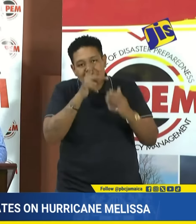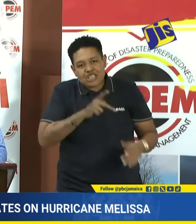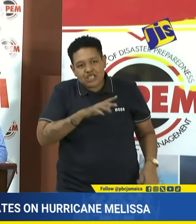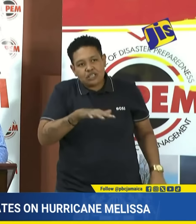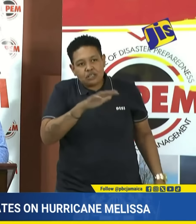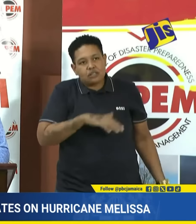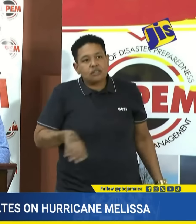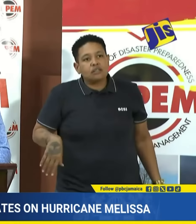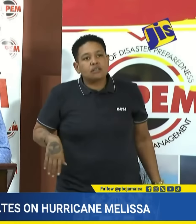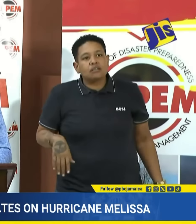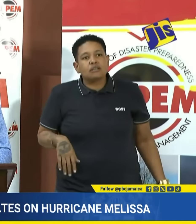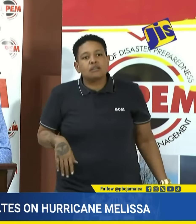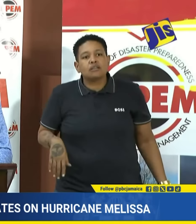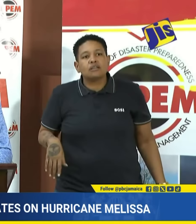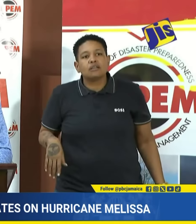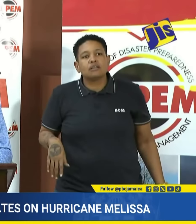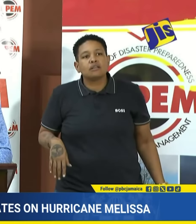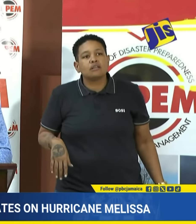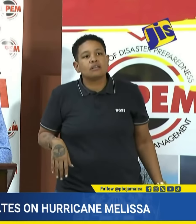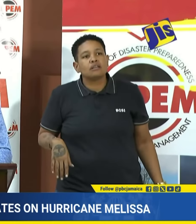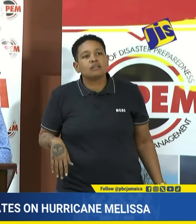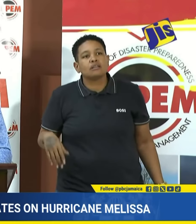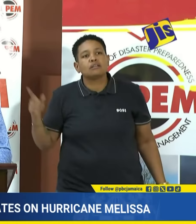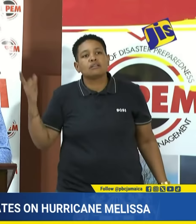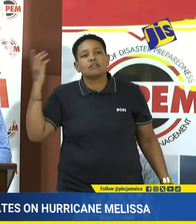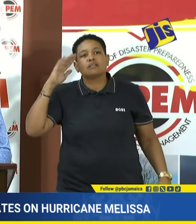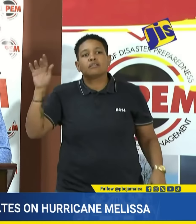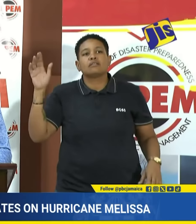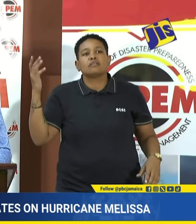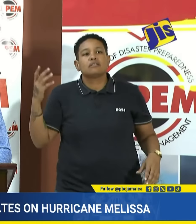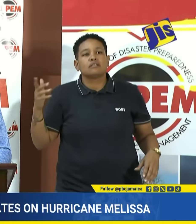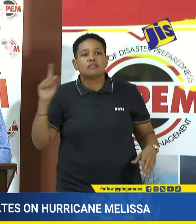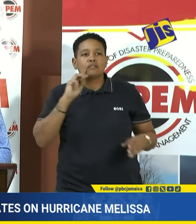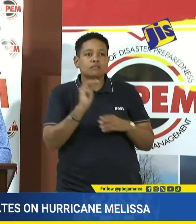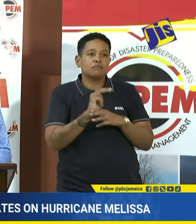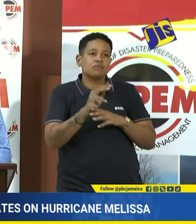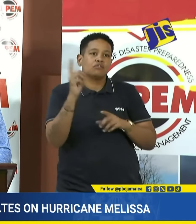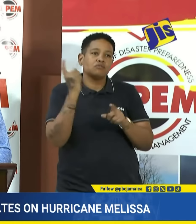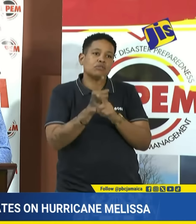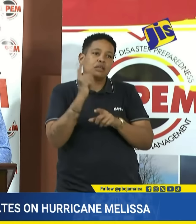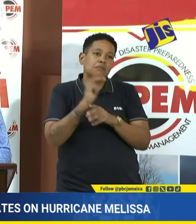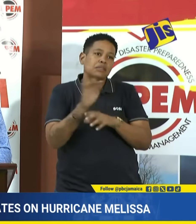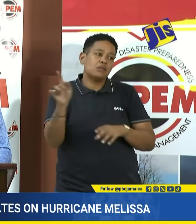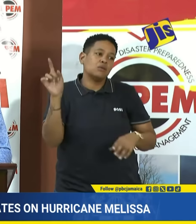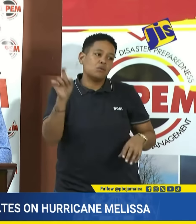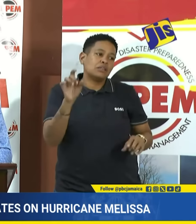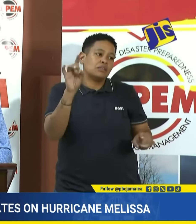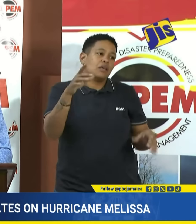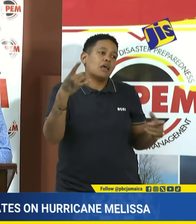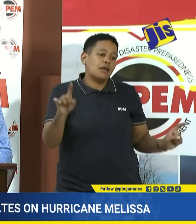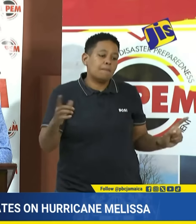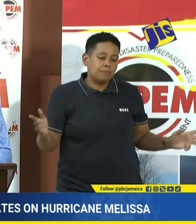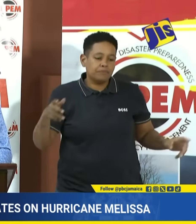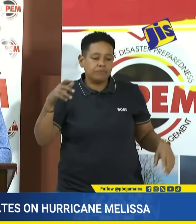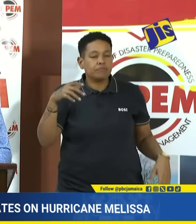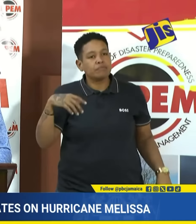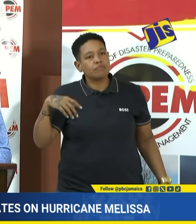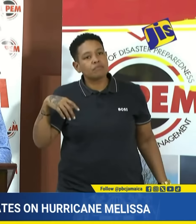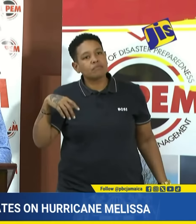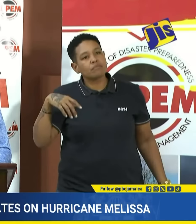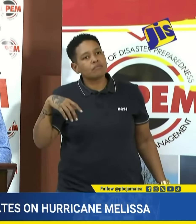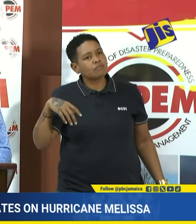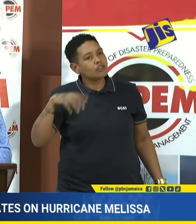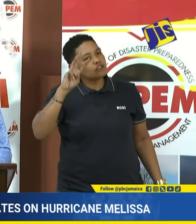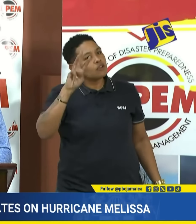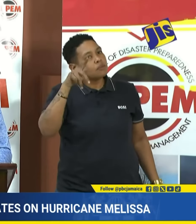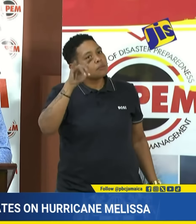area. Okay, and this question is for, I don't know which minister is the right minister for this particular one, but